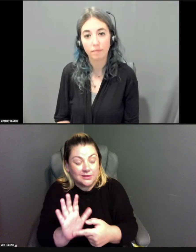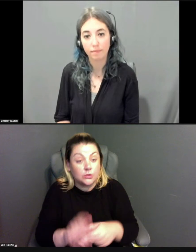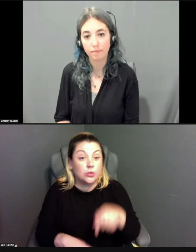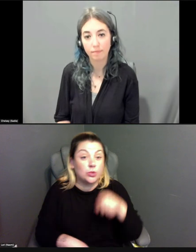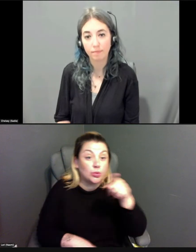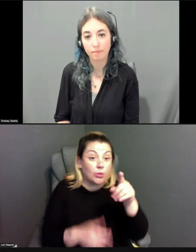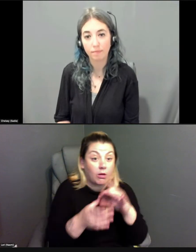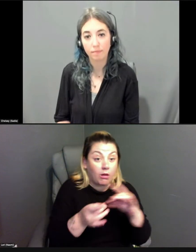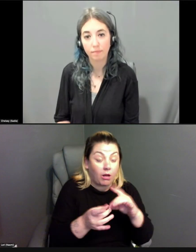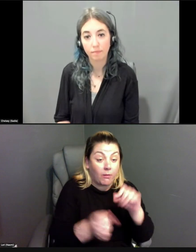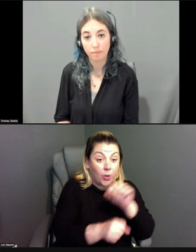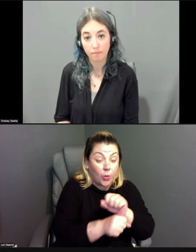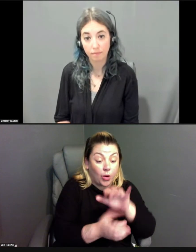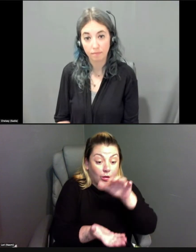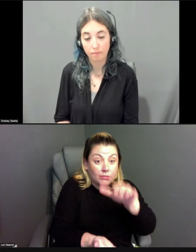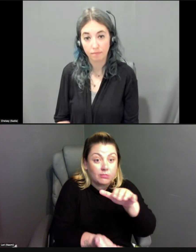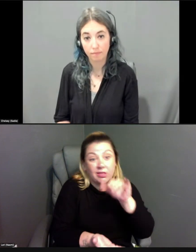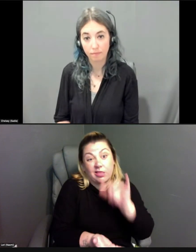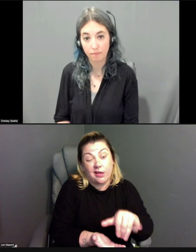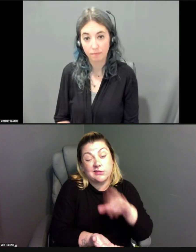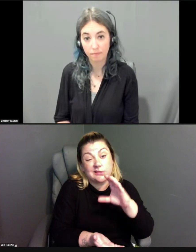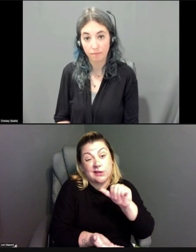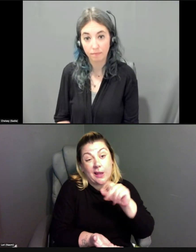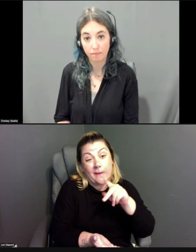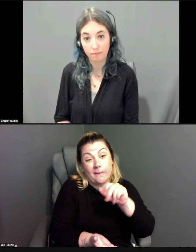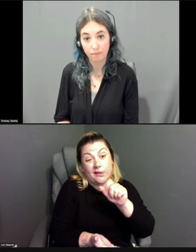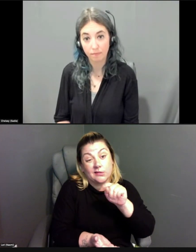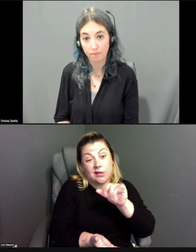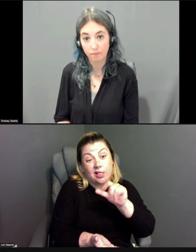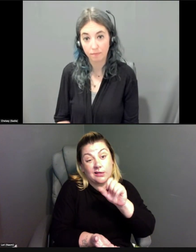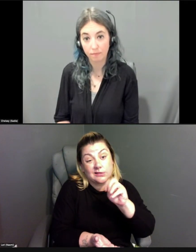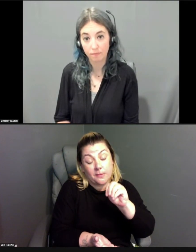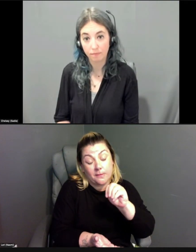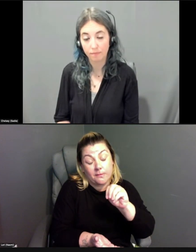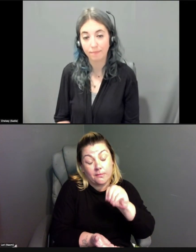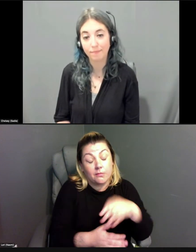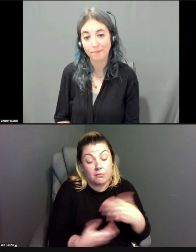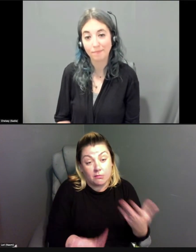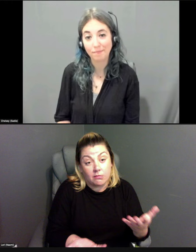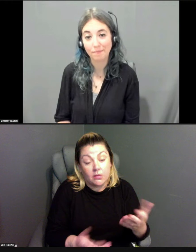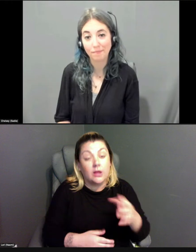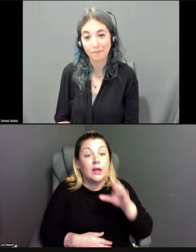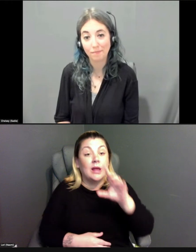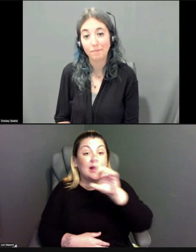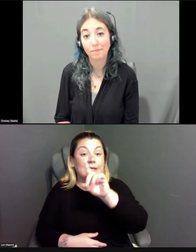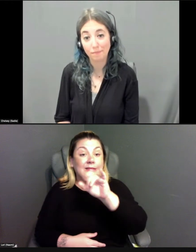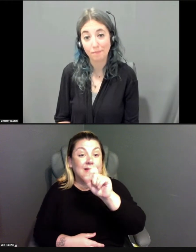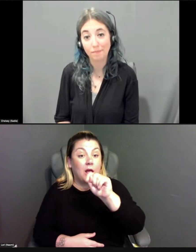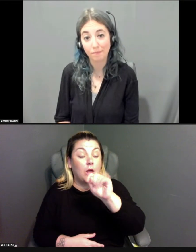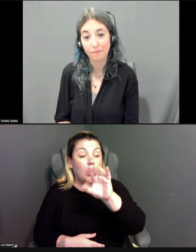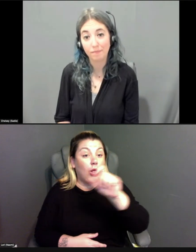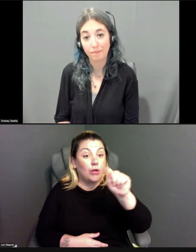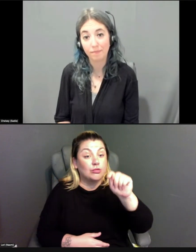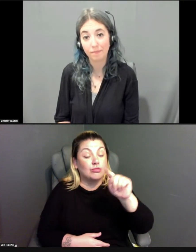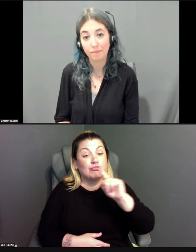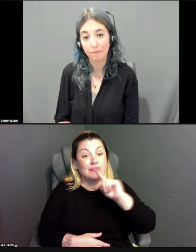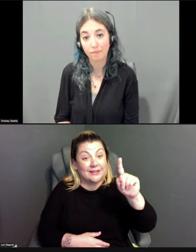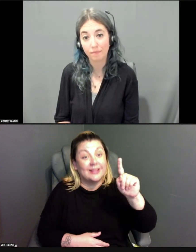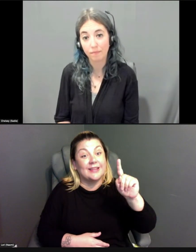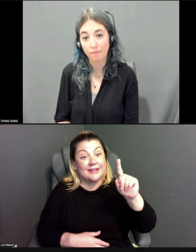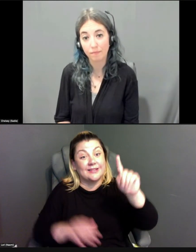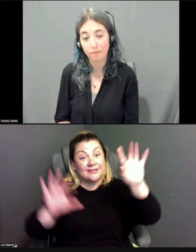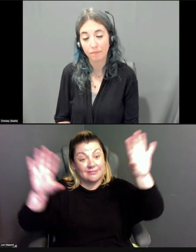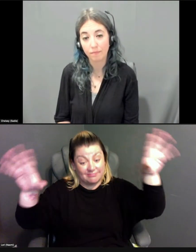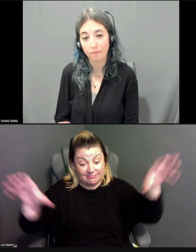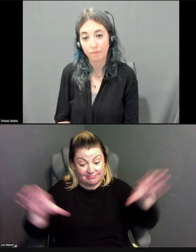capitalism. Yep. And the thing is that diet culture is representative and inclusive of both of